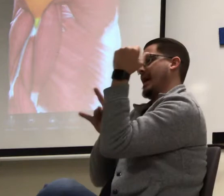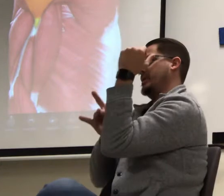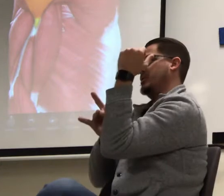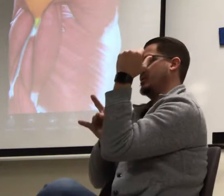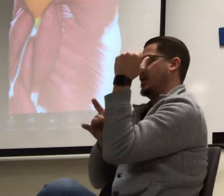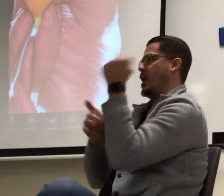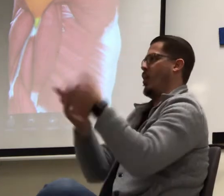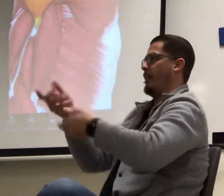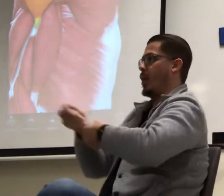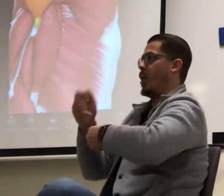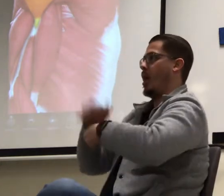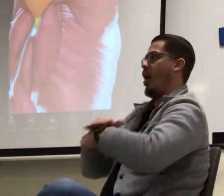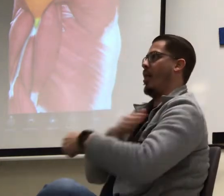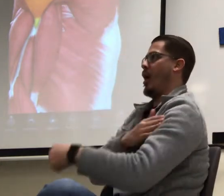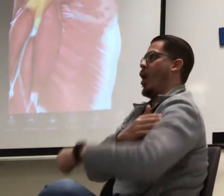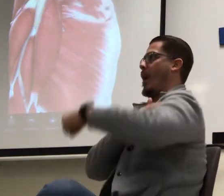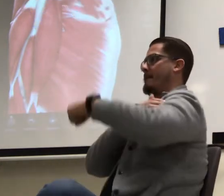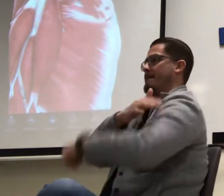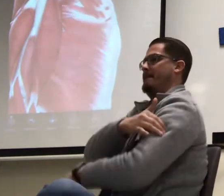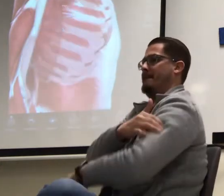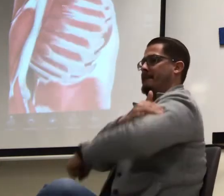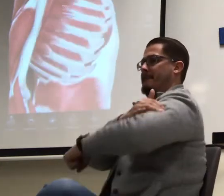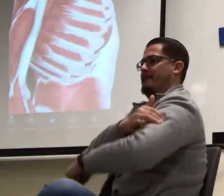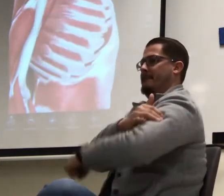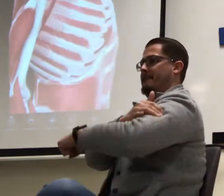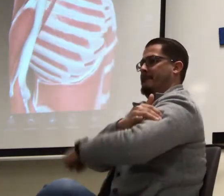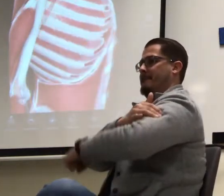pulls on the arm bone.